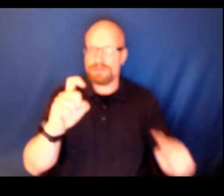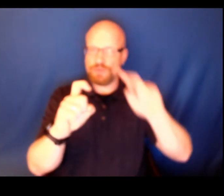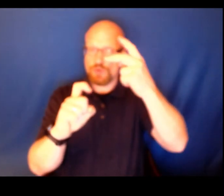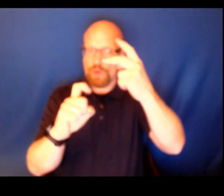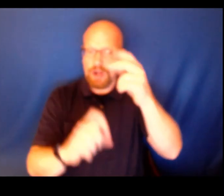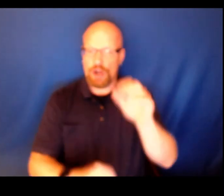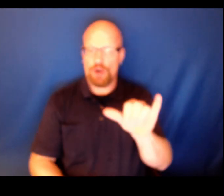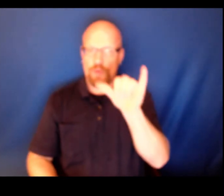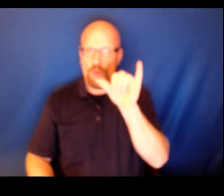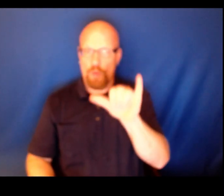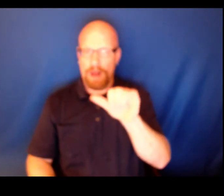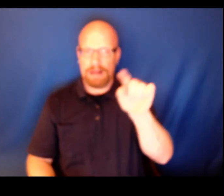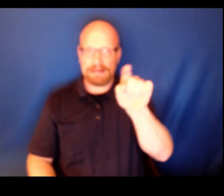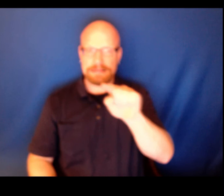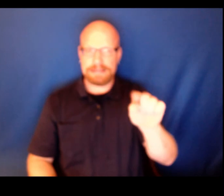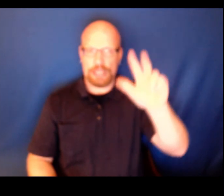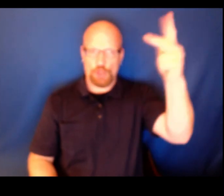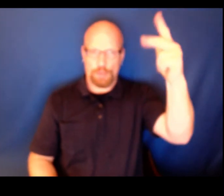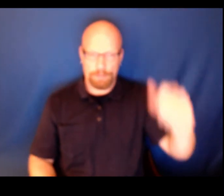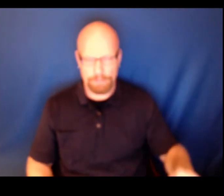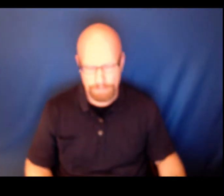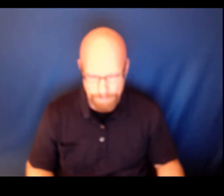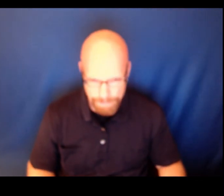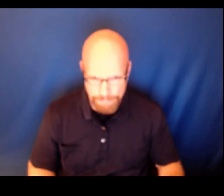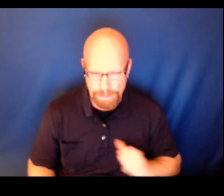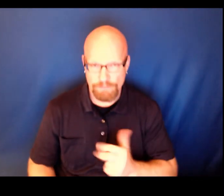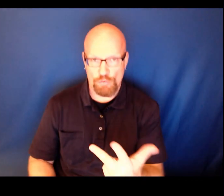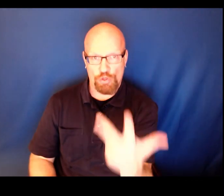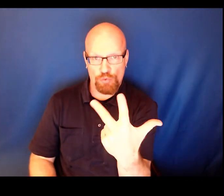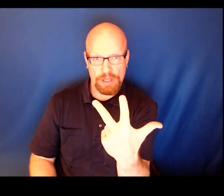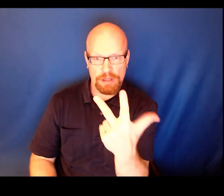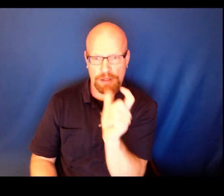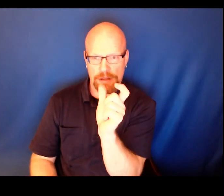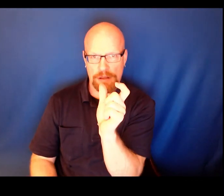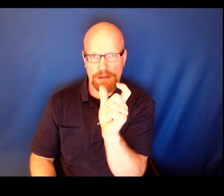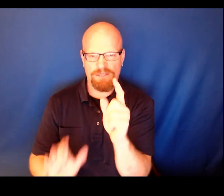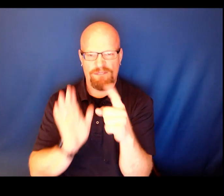Now 12x squared yz cubed.